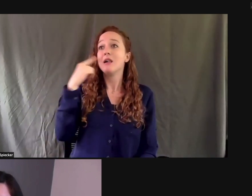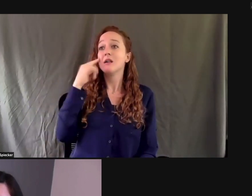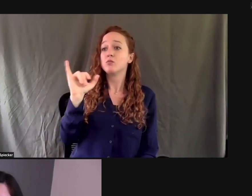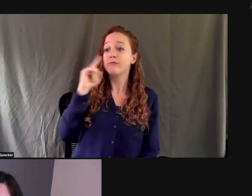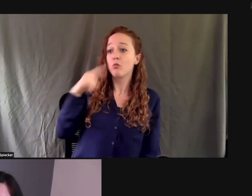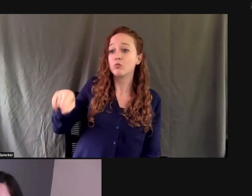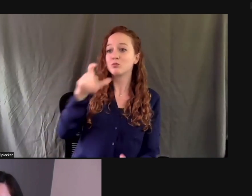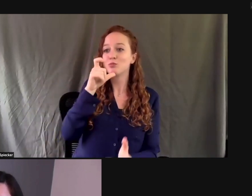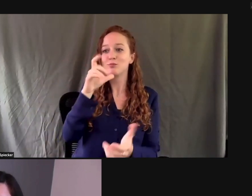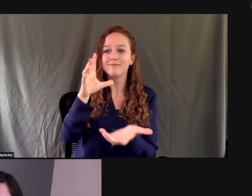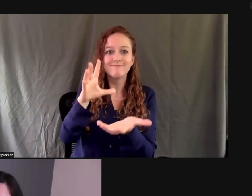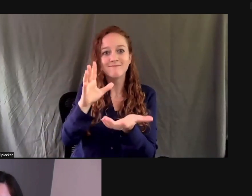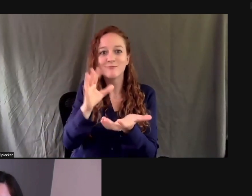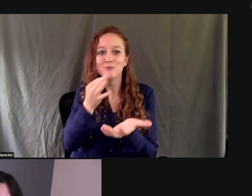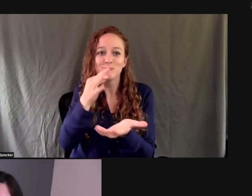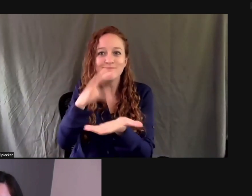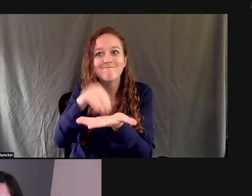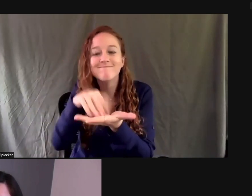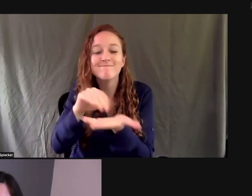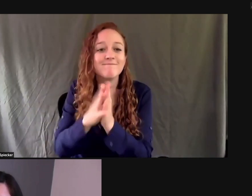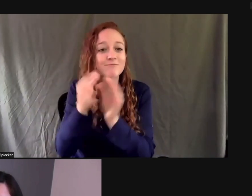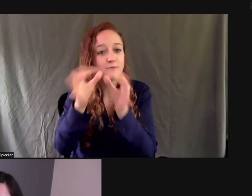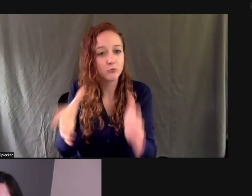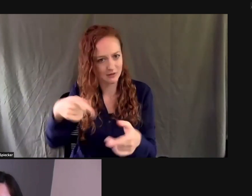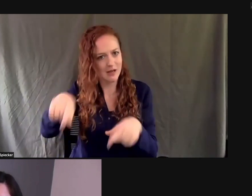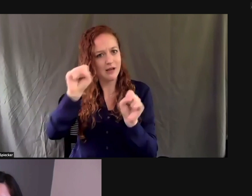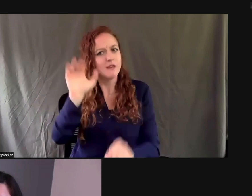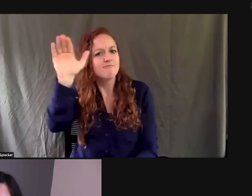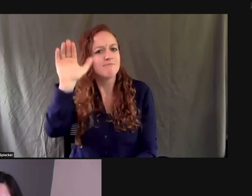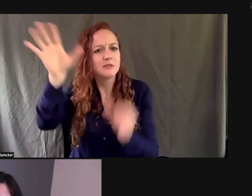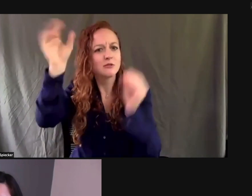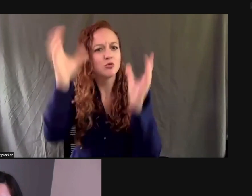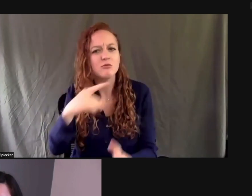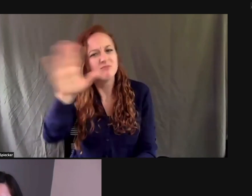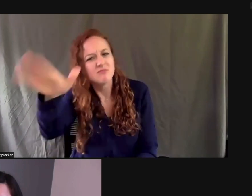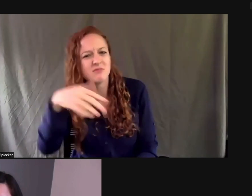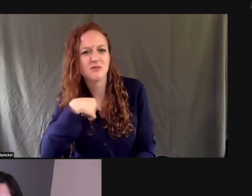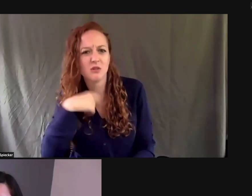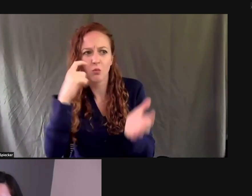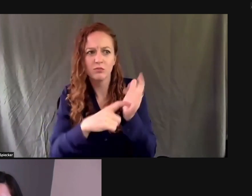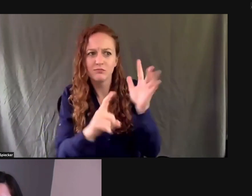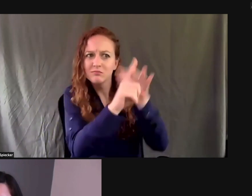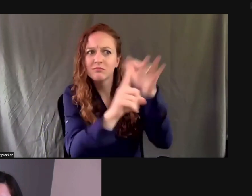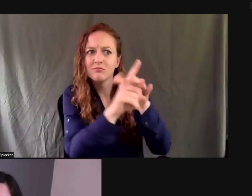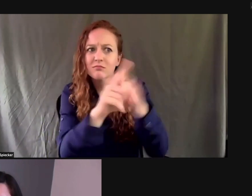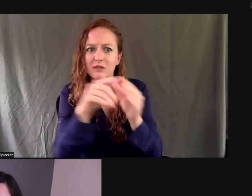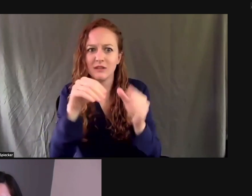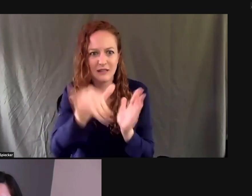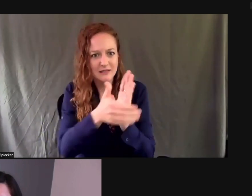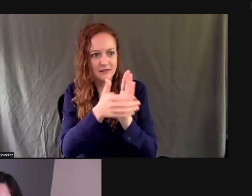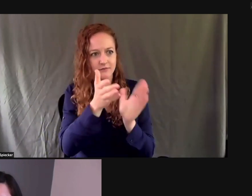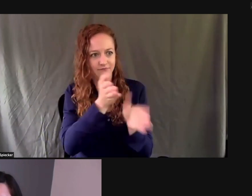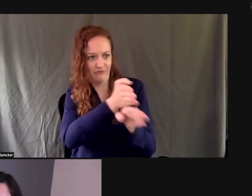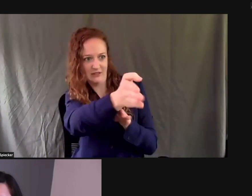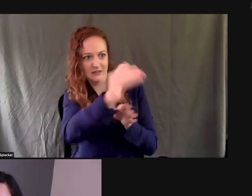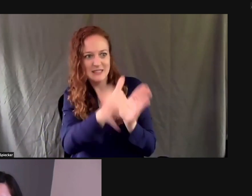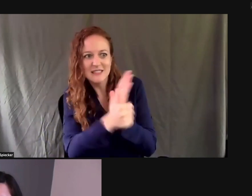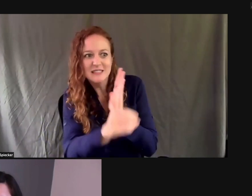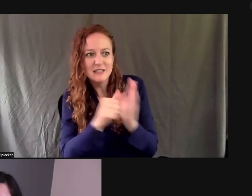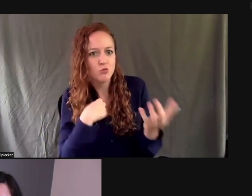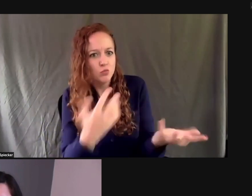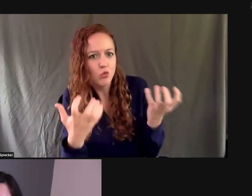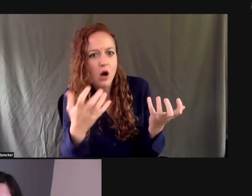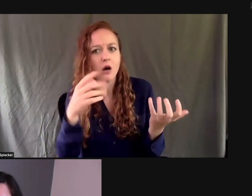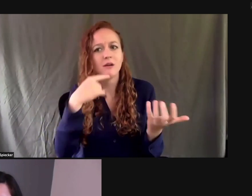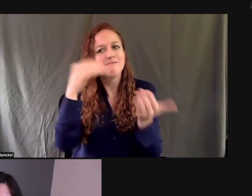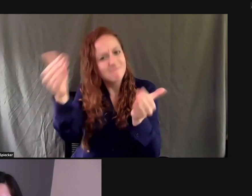you can provide equal access to. And I did notice that. I mentioned this before. In the sciences or